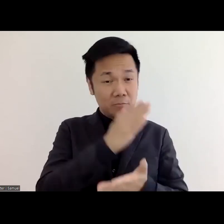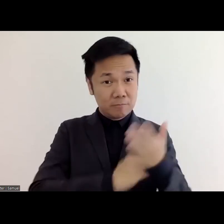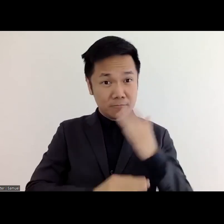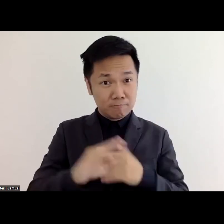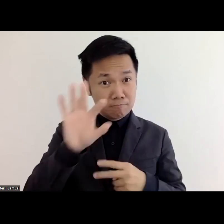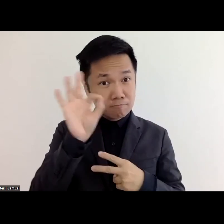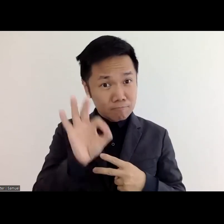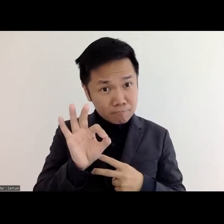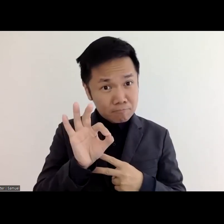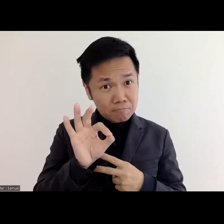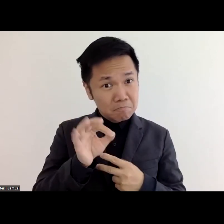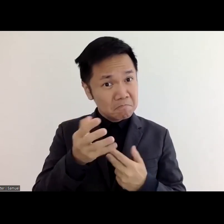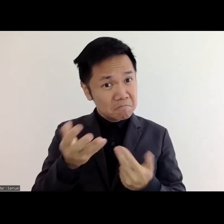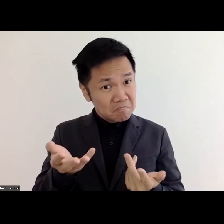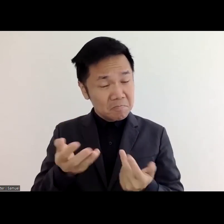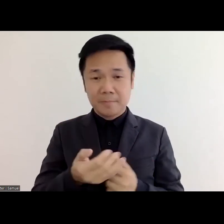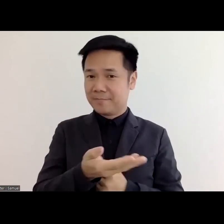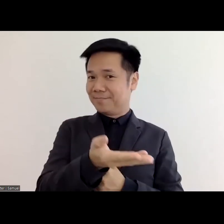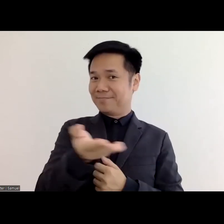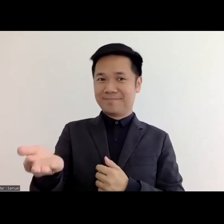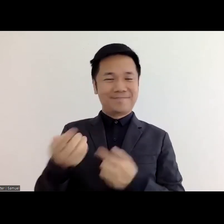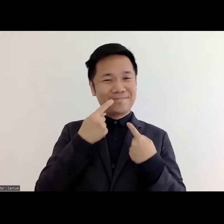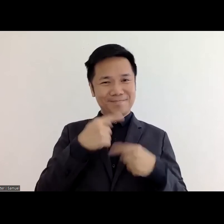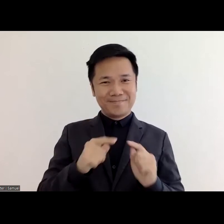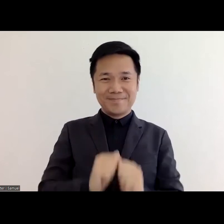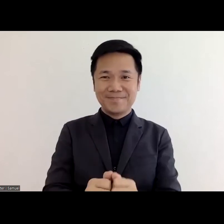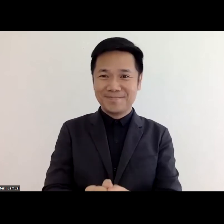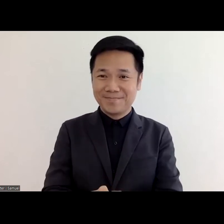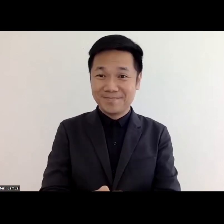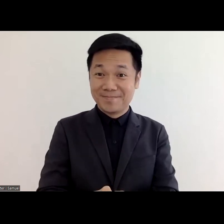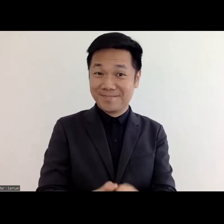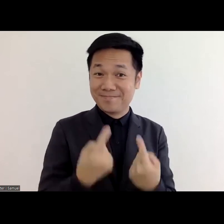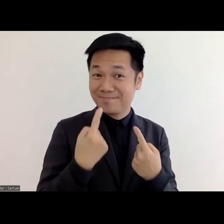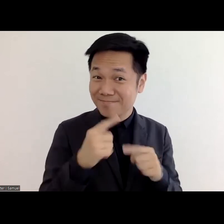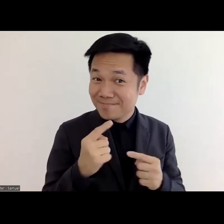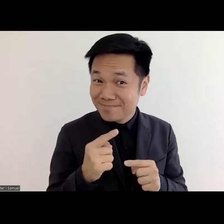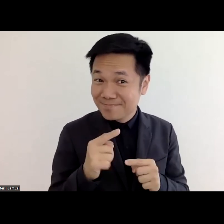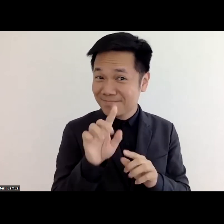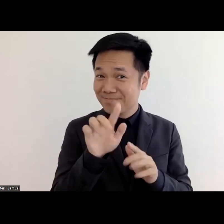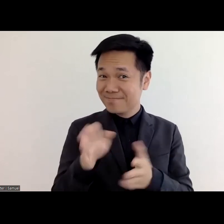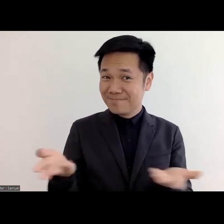From our speakers, anyone, would you like to respond to this question?